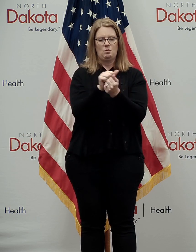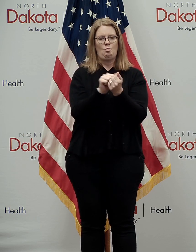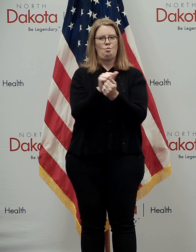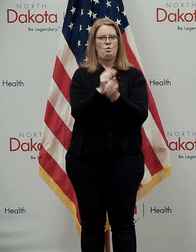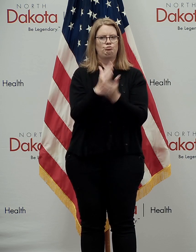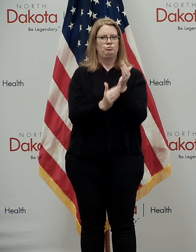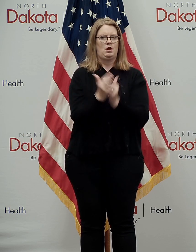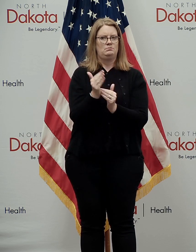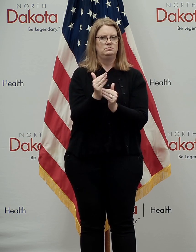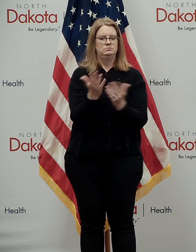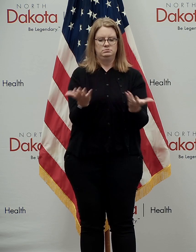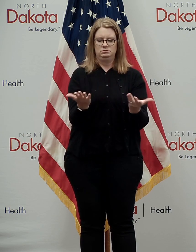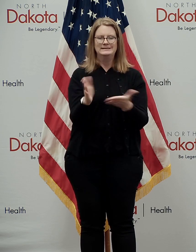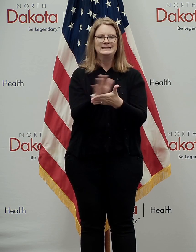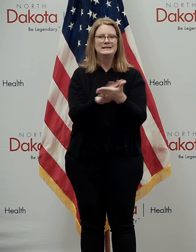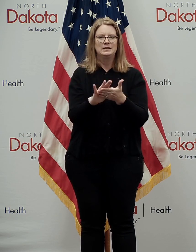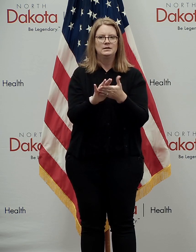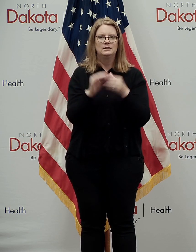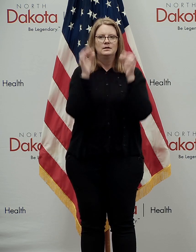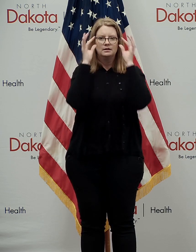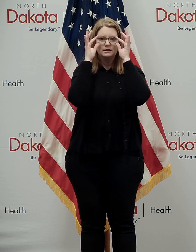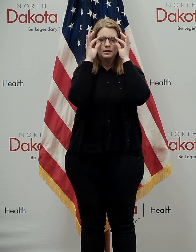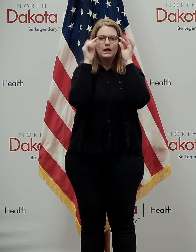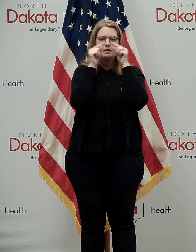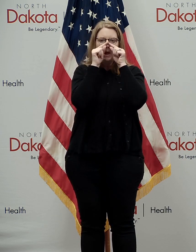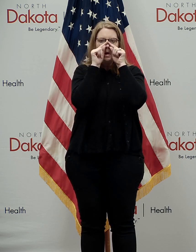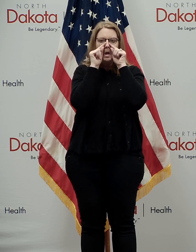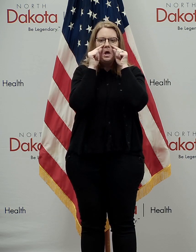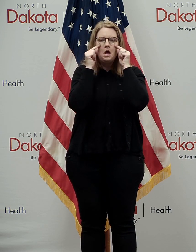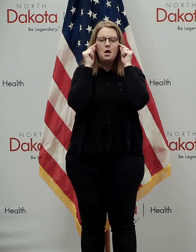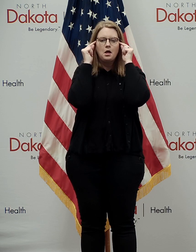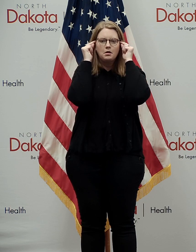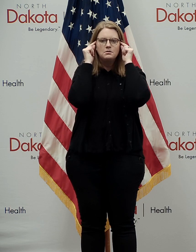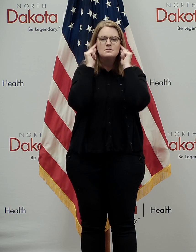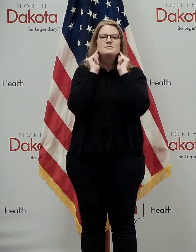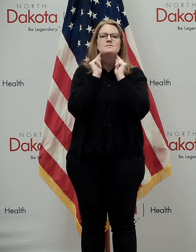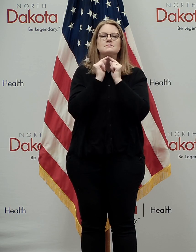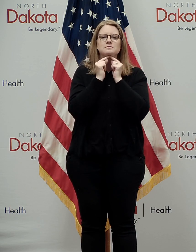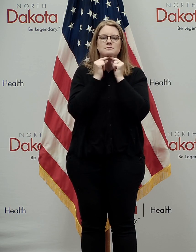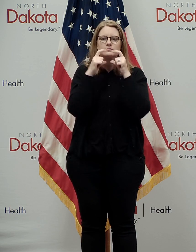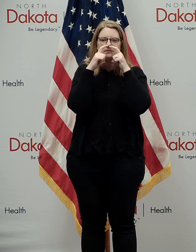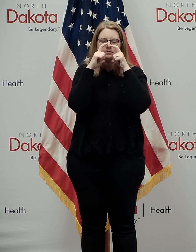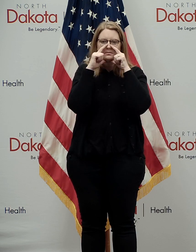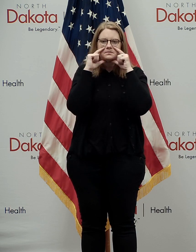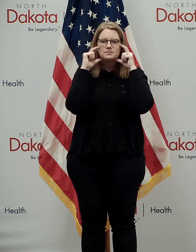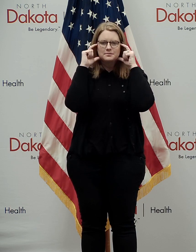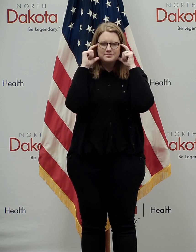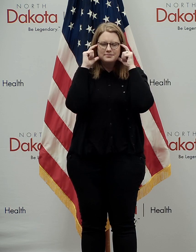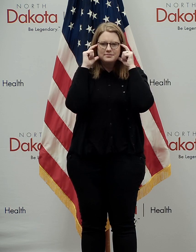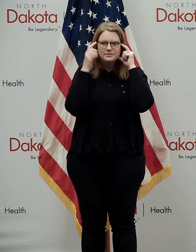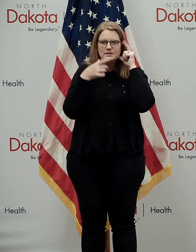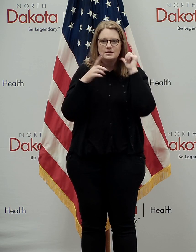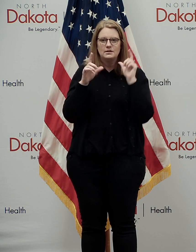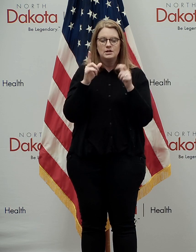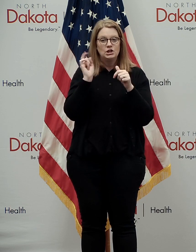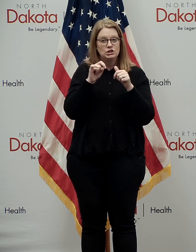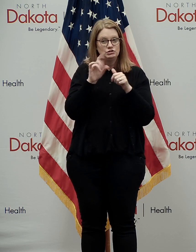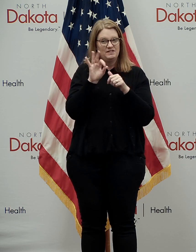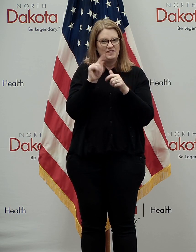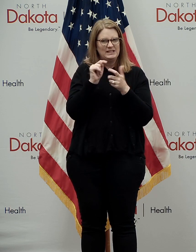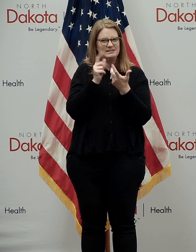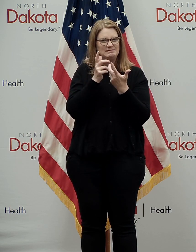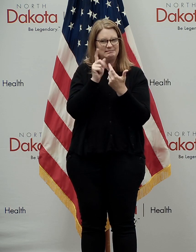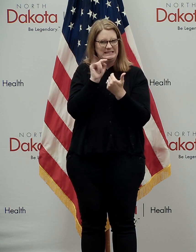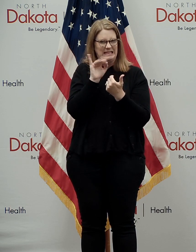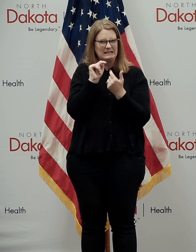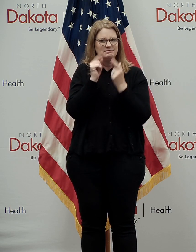mask. You should put it over your nose and your mouth and cover it securely against your chin. It should fit snugly against the sides of